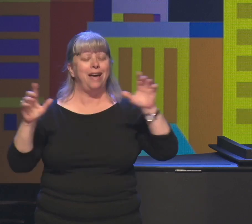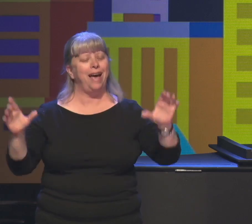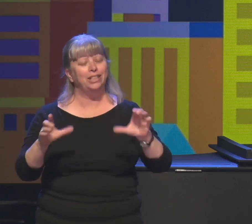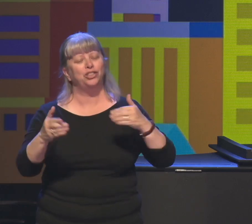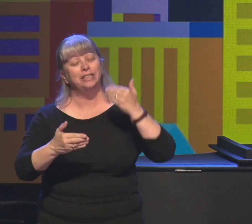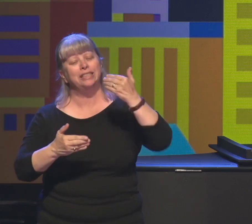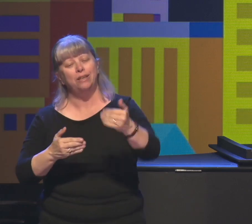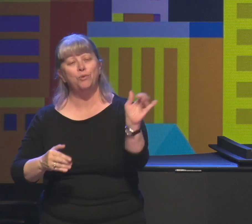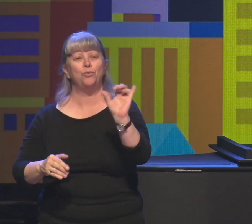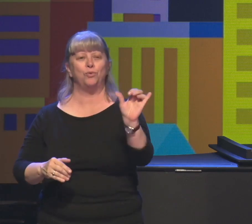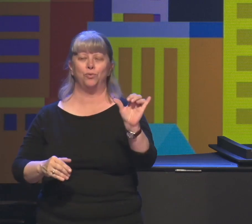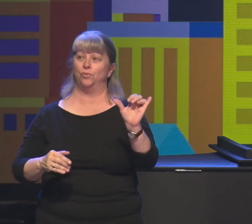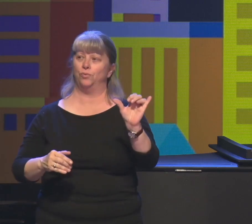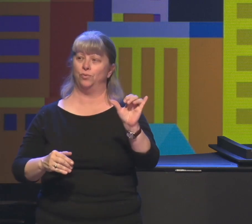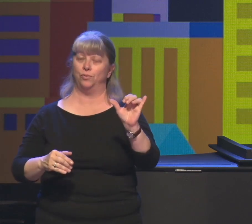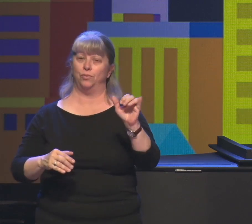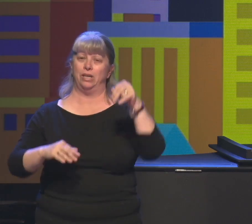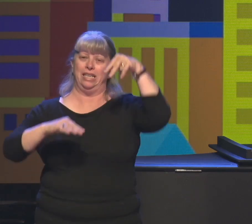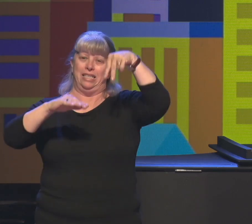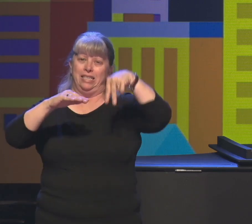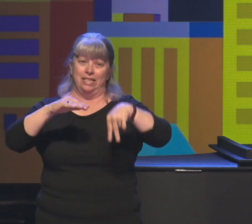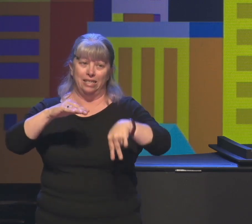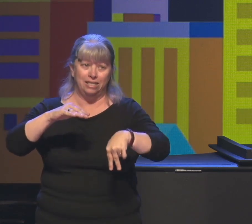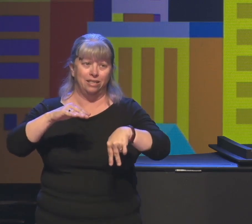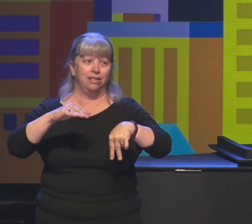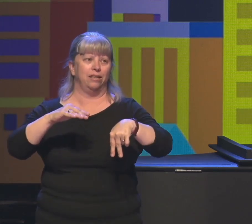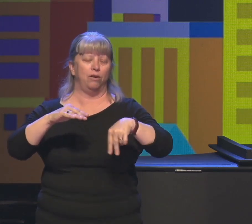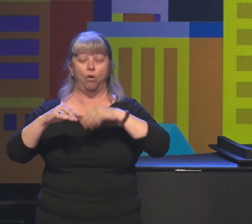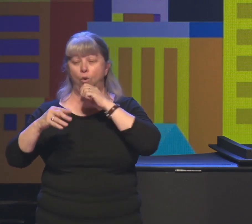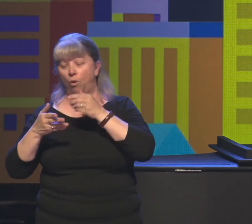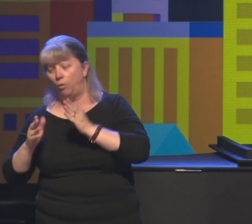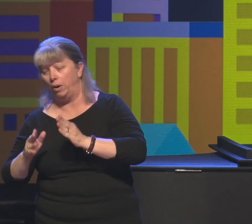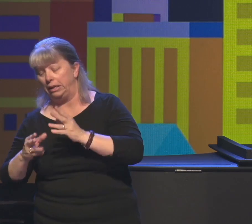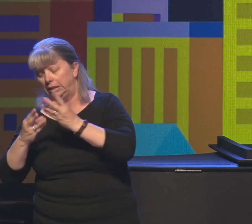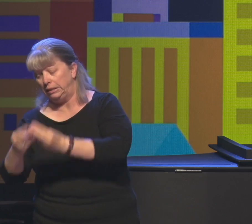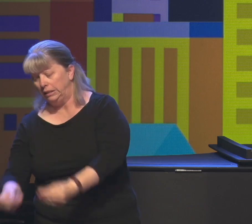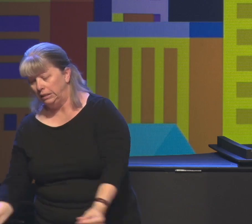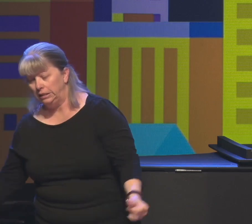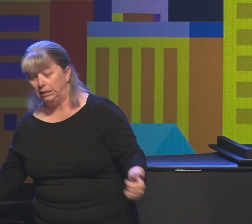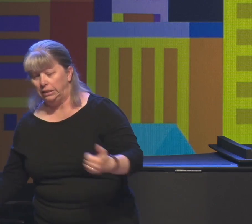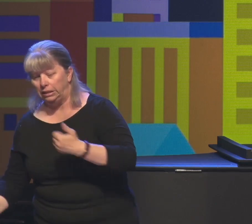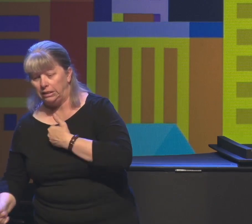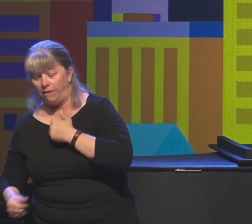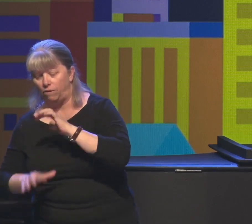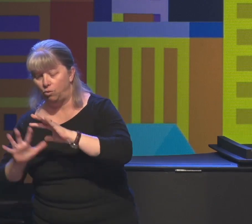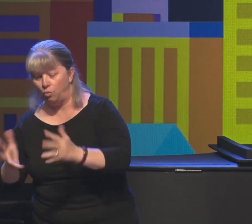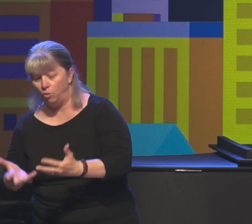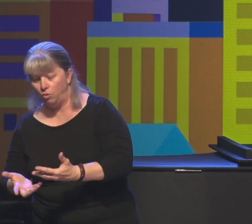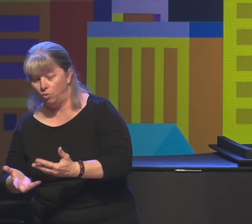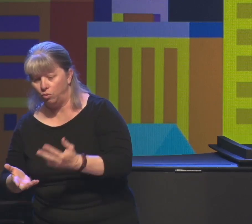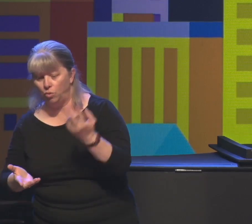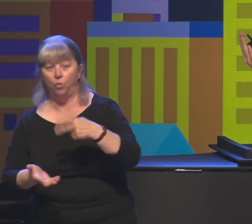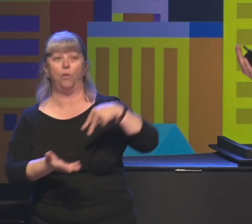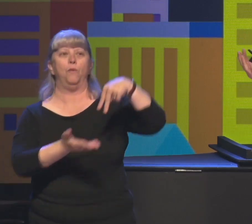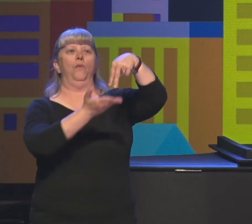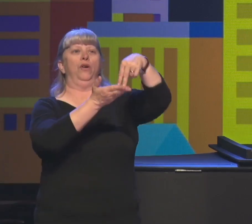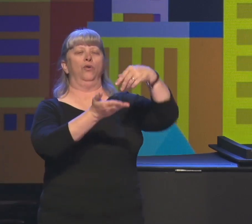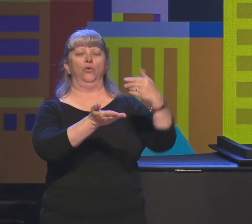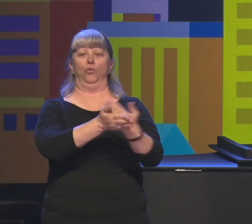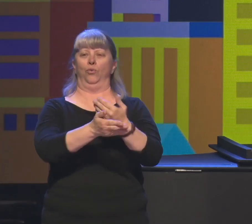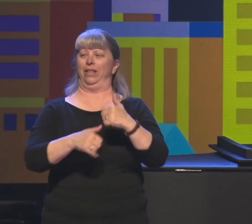step of getting into this tank and dying to the old ways of thinking about yourself and the world and being raised into new life